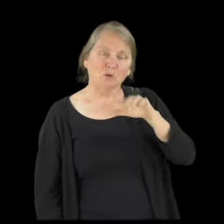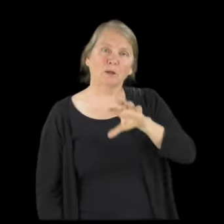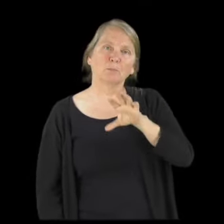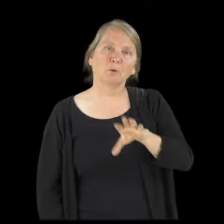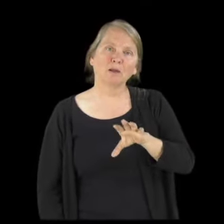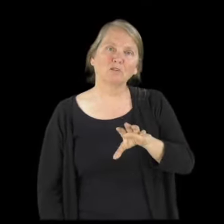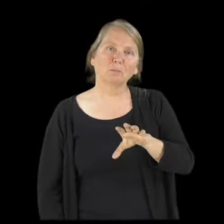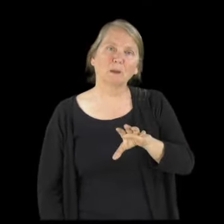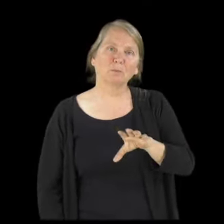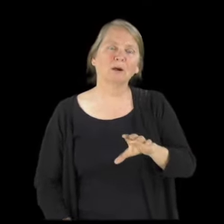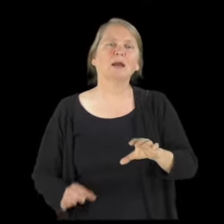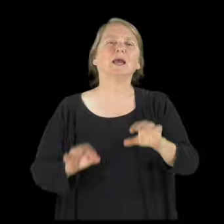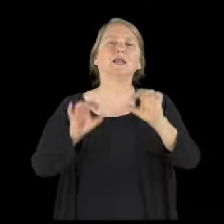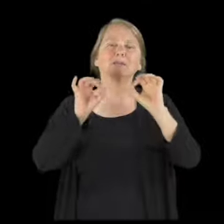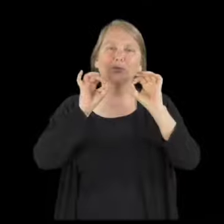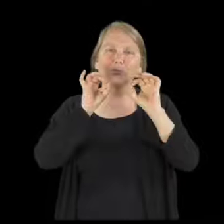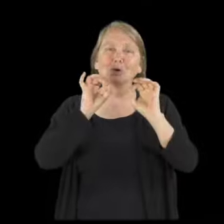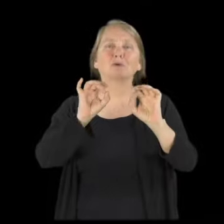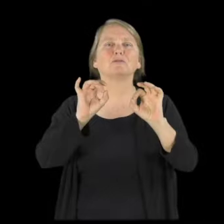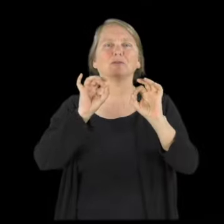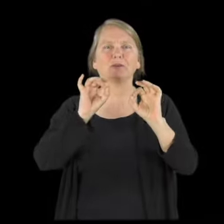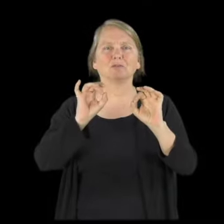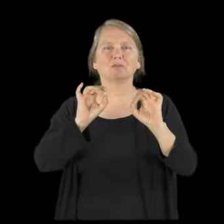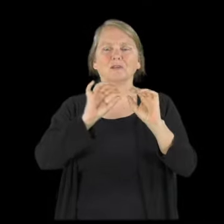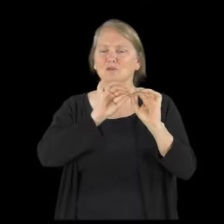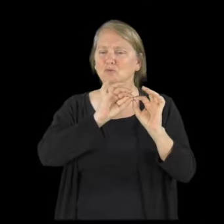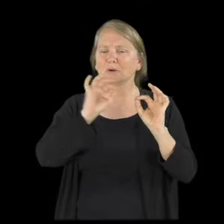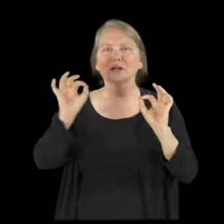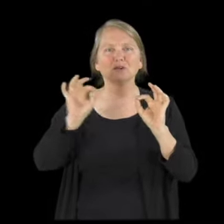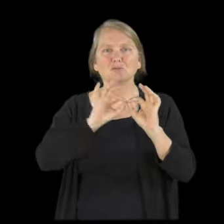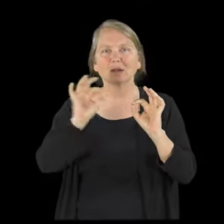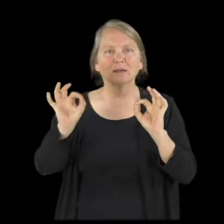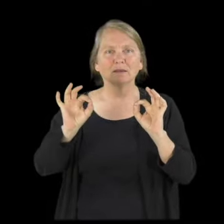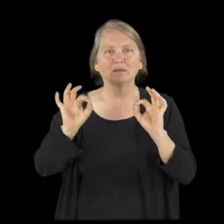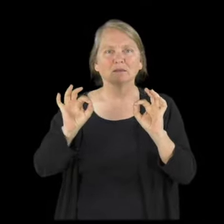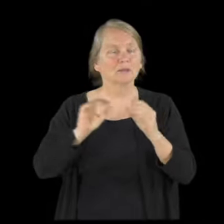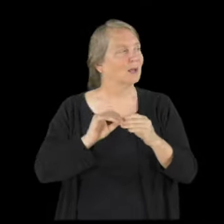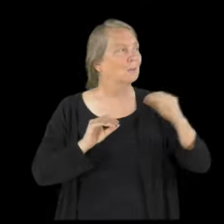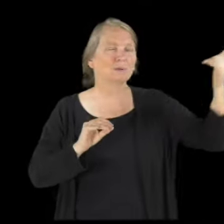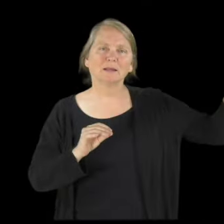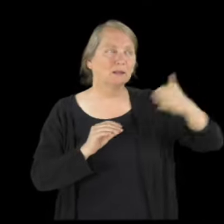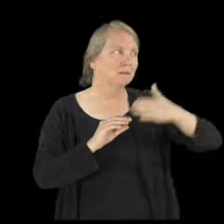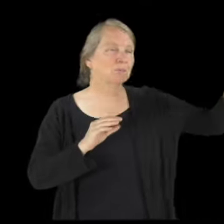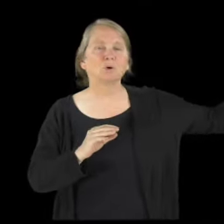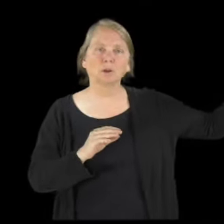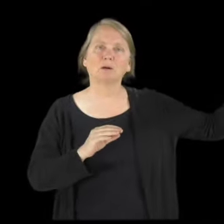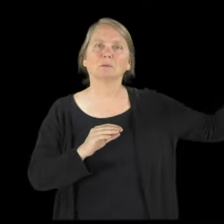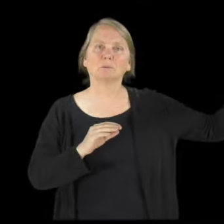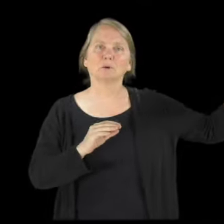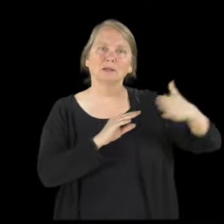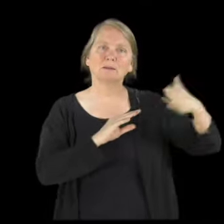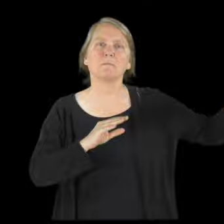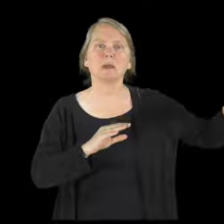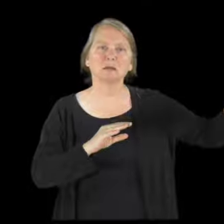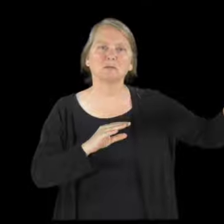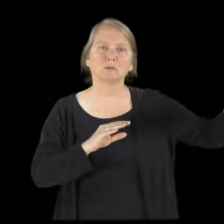read the process paper, and it's a beautiful thesis. They have this really intriguing thesis, but they didn't put it on the board. It didn't make it to the